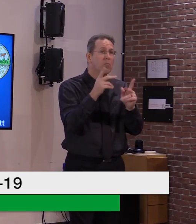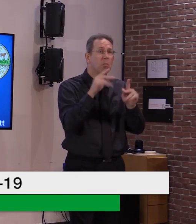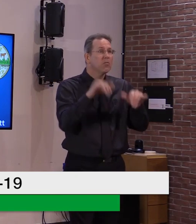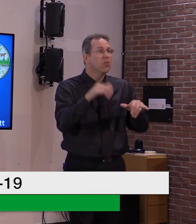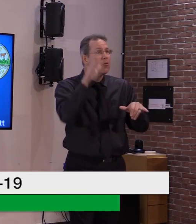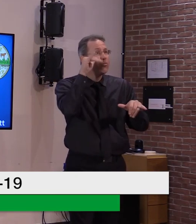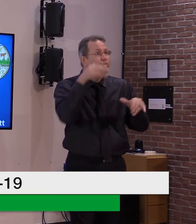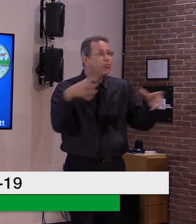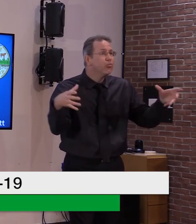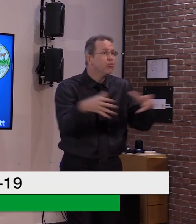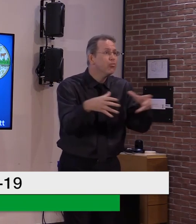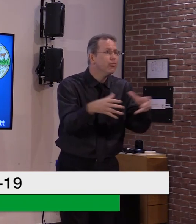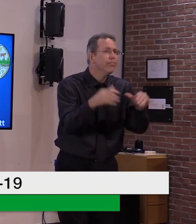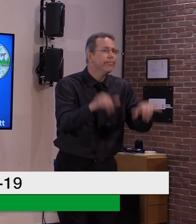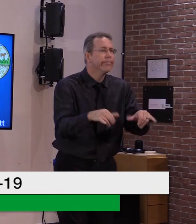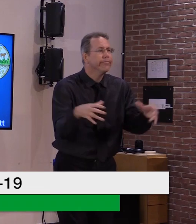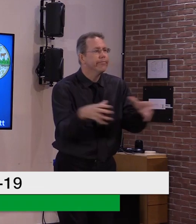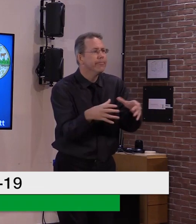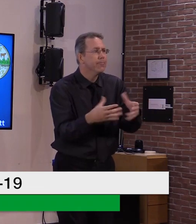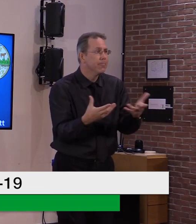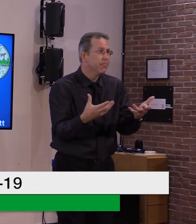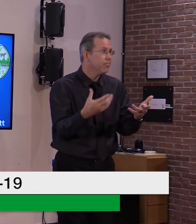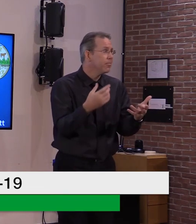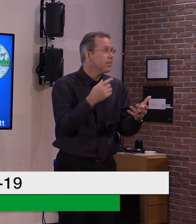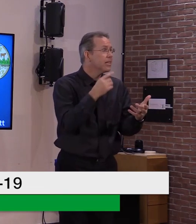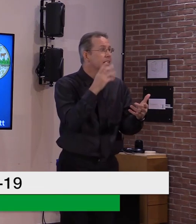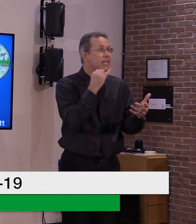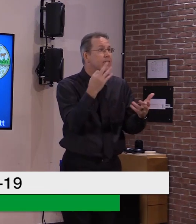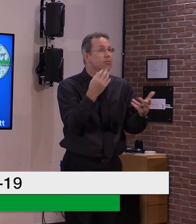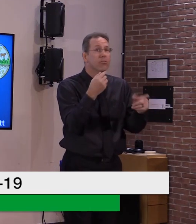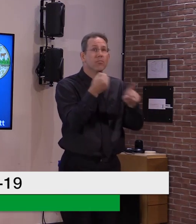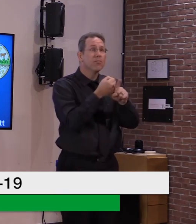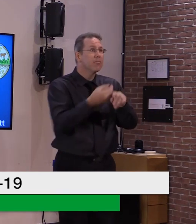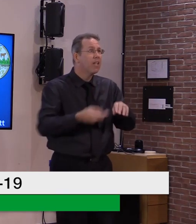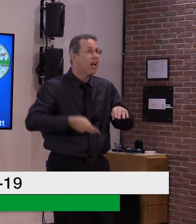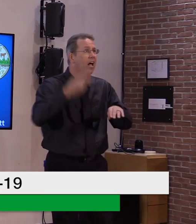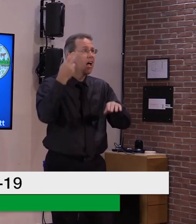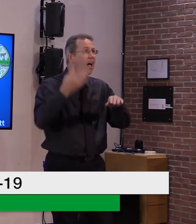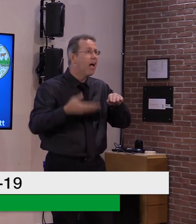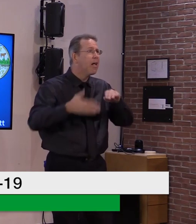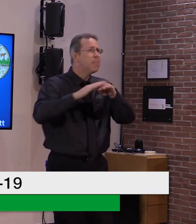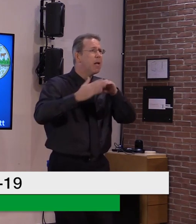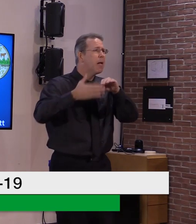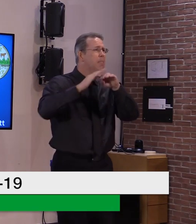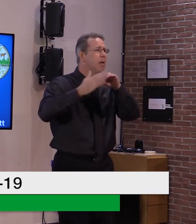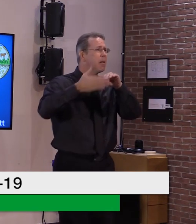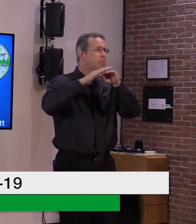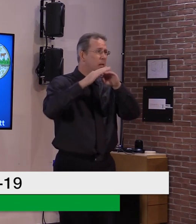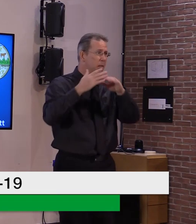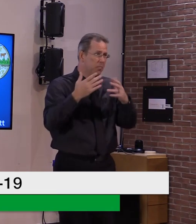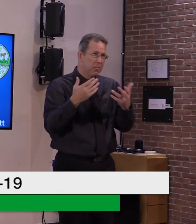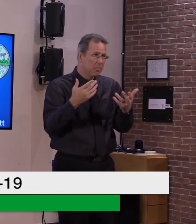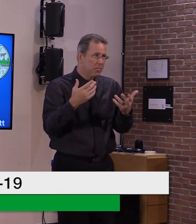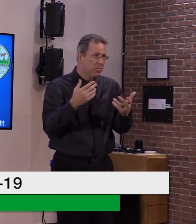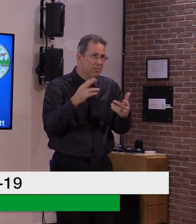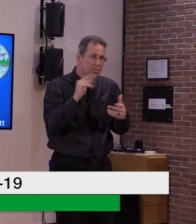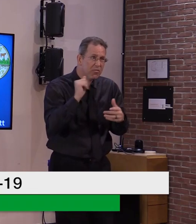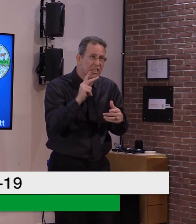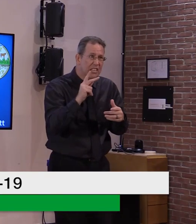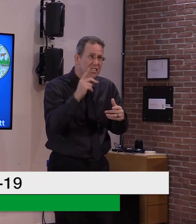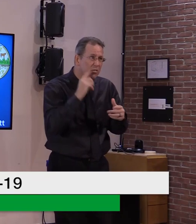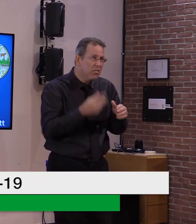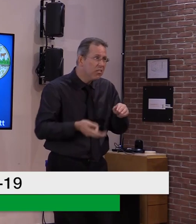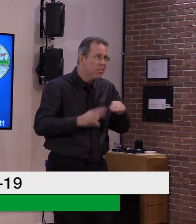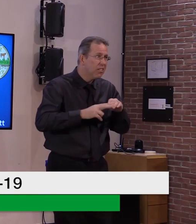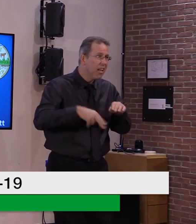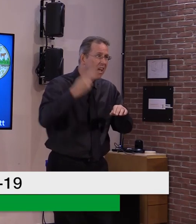so cases i mean if that were to happen would we risk overwhelming our contact structures or is there any